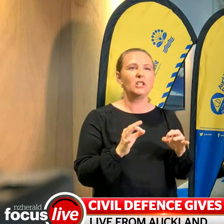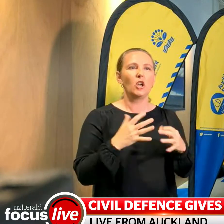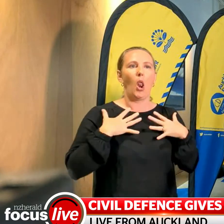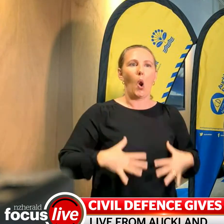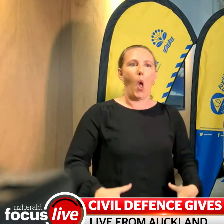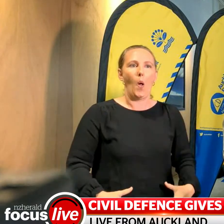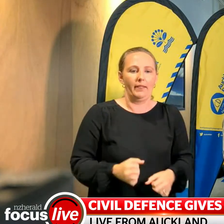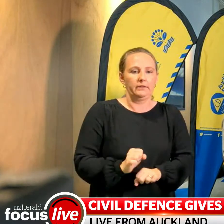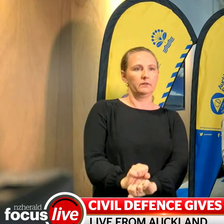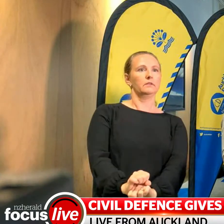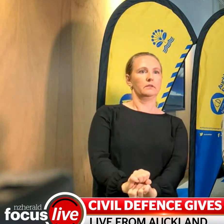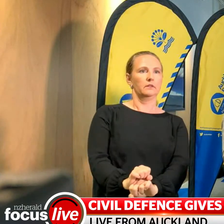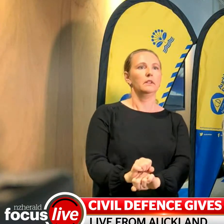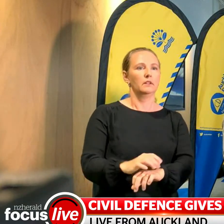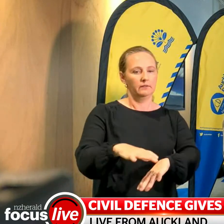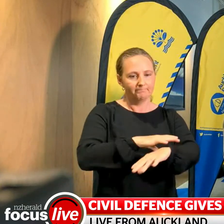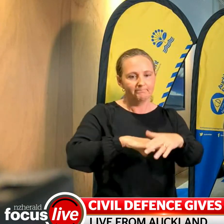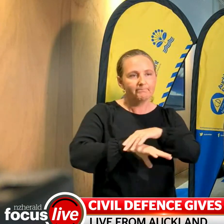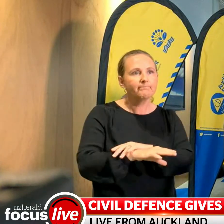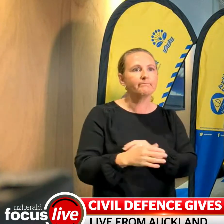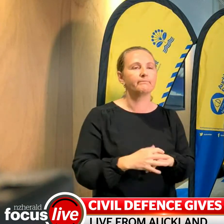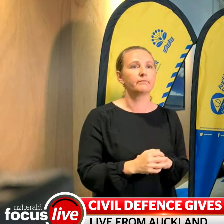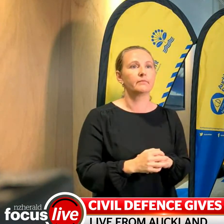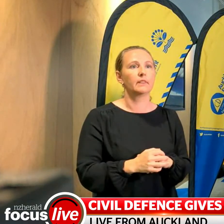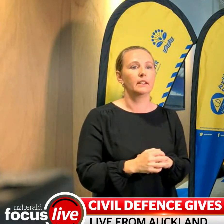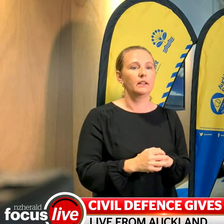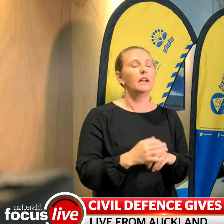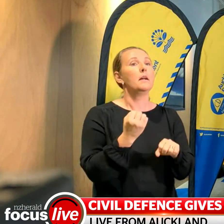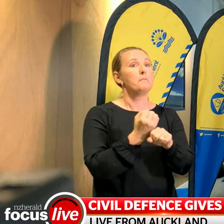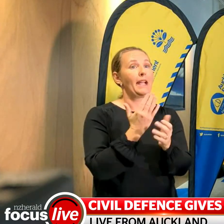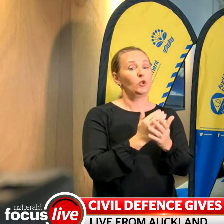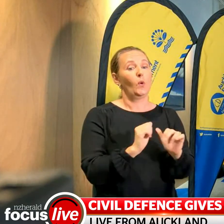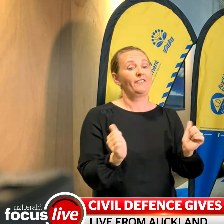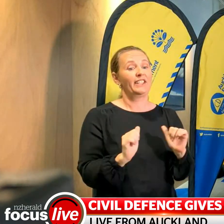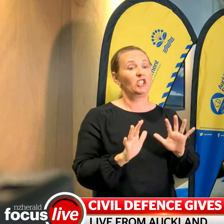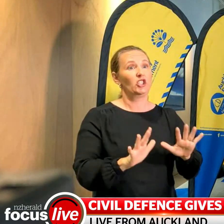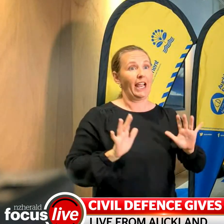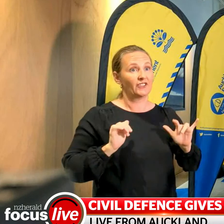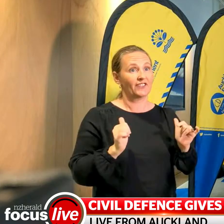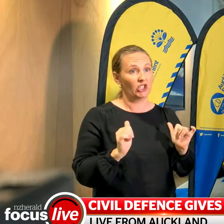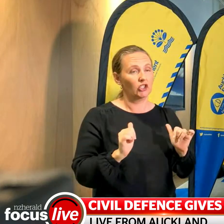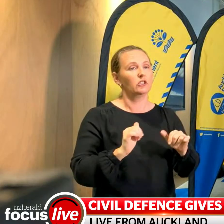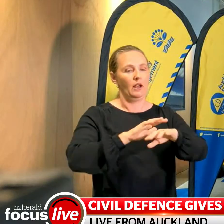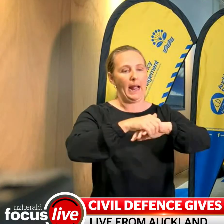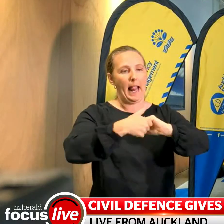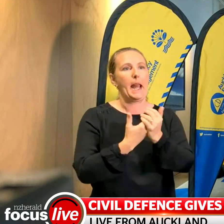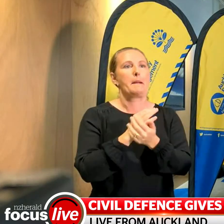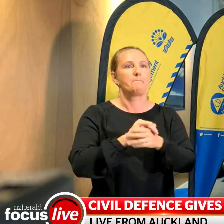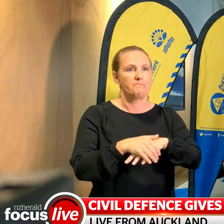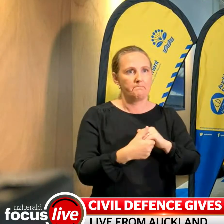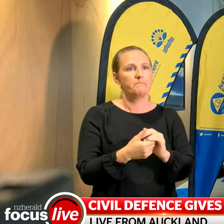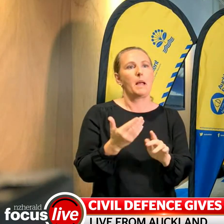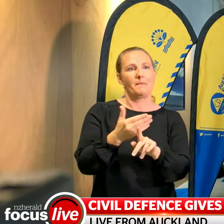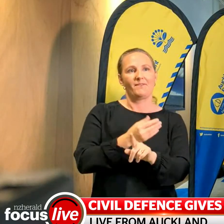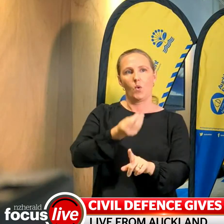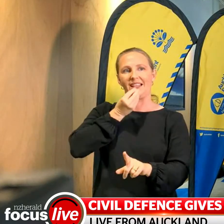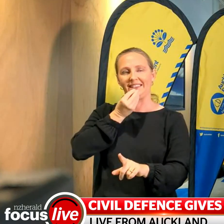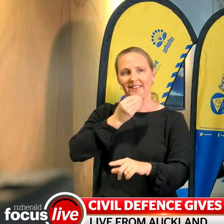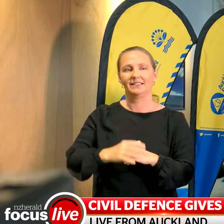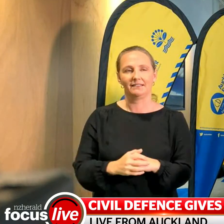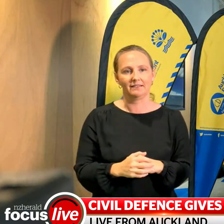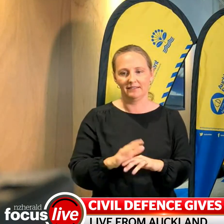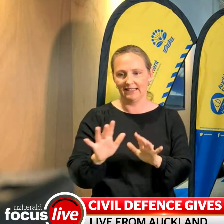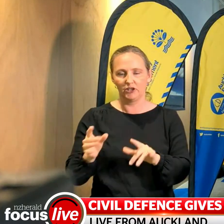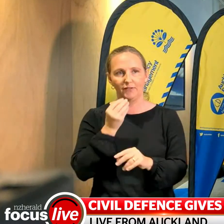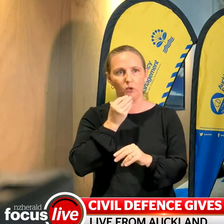but absolutely, if you have had to handle something, make sure that you're really washing your hands thoroughly after clean-up and before handling food. And they